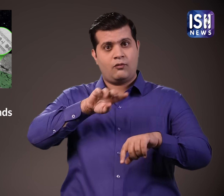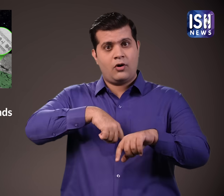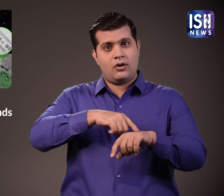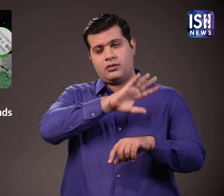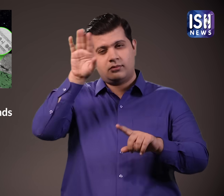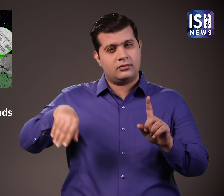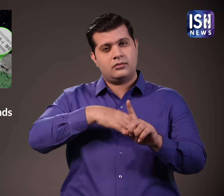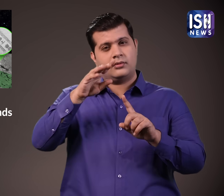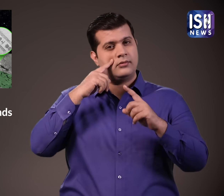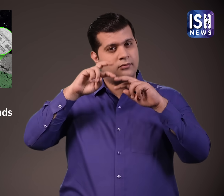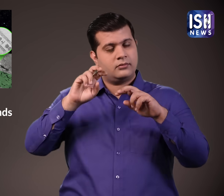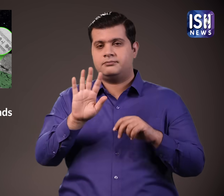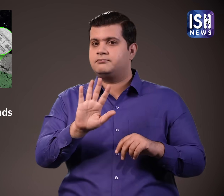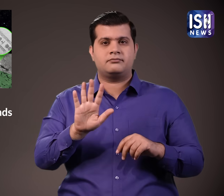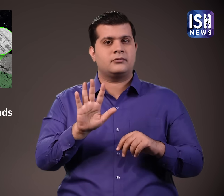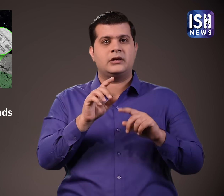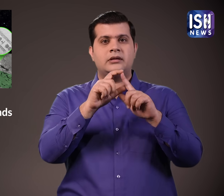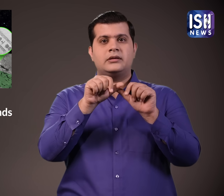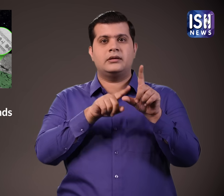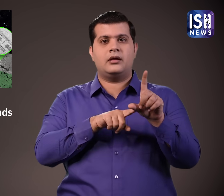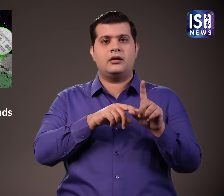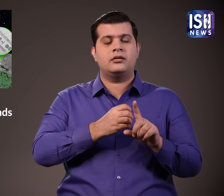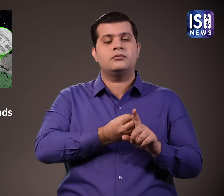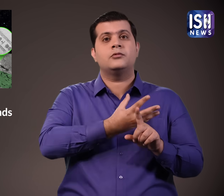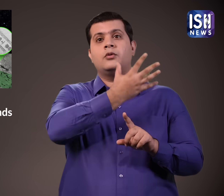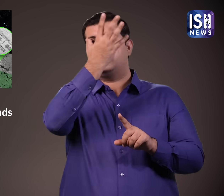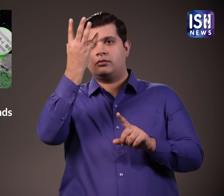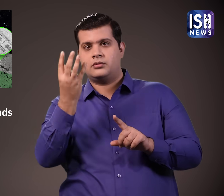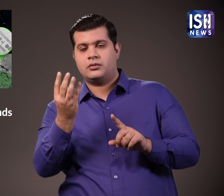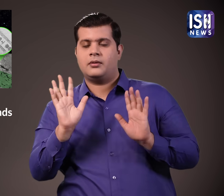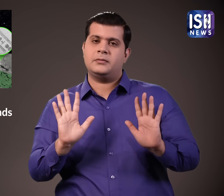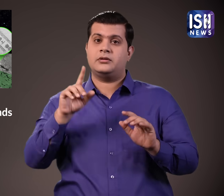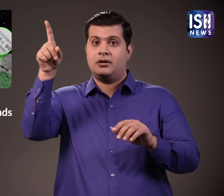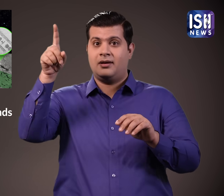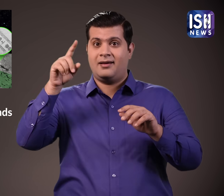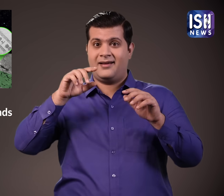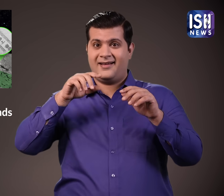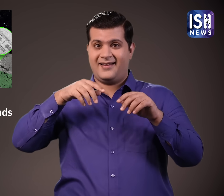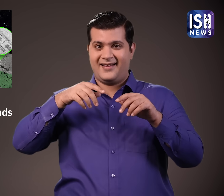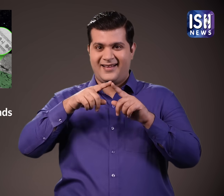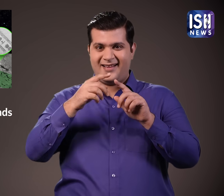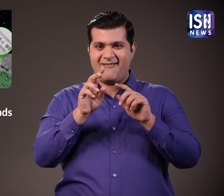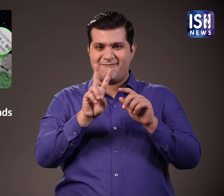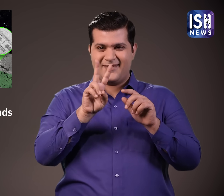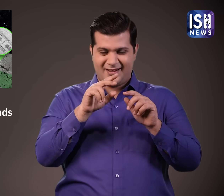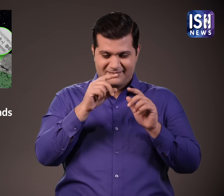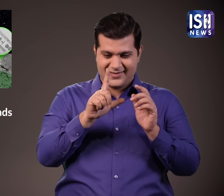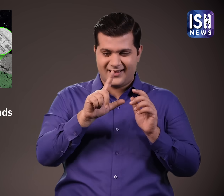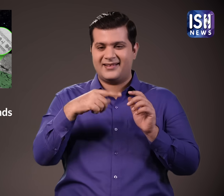it be working 24-7? No. It will only work during the day. During the night, the lander and the